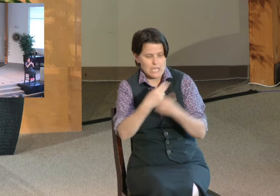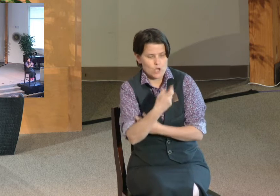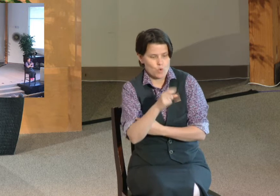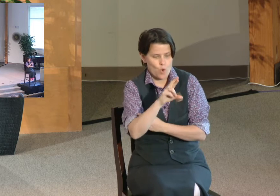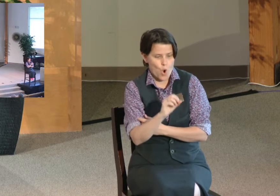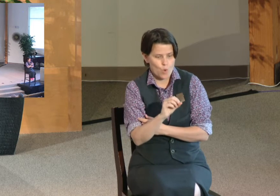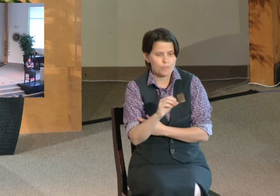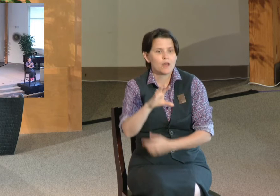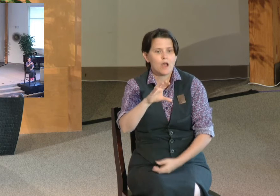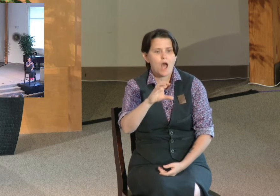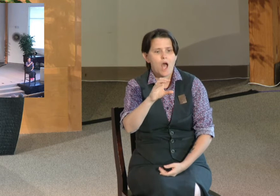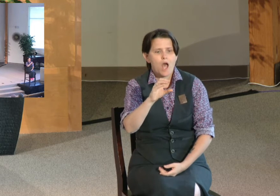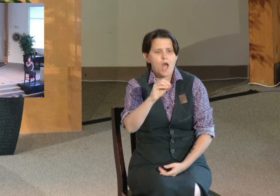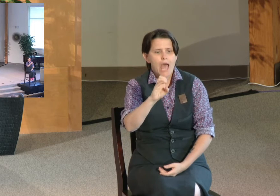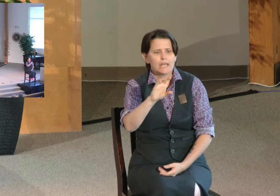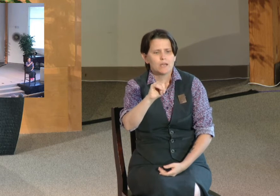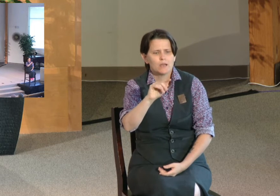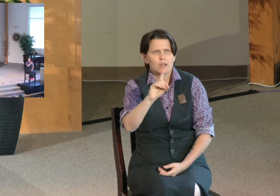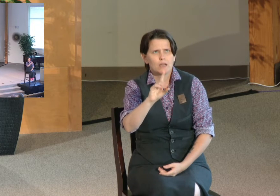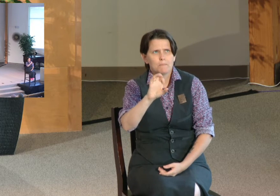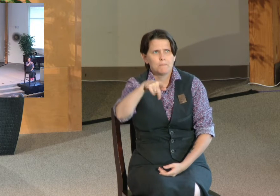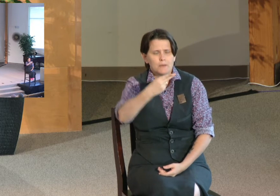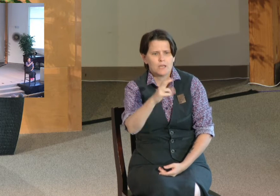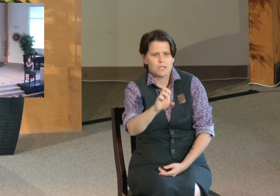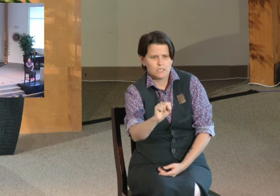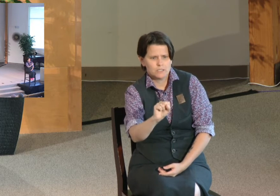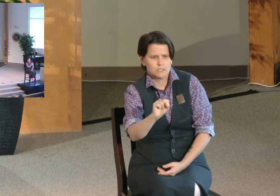and then the precocious child, and lastly, the hero.